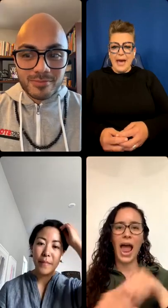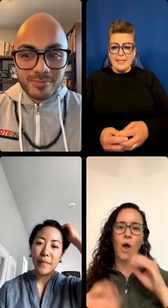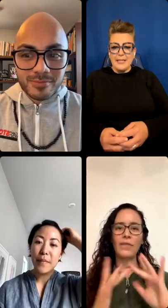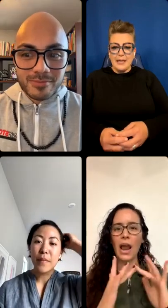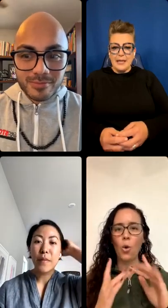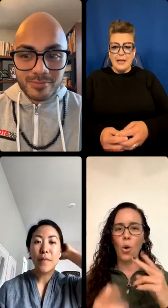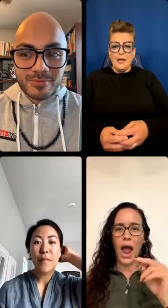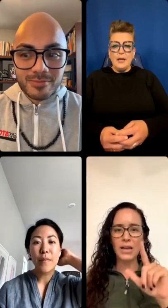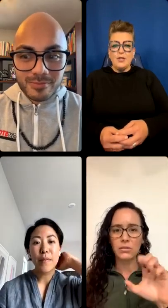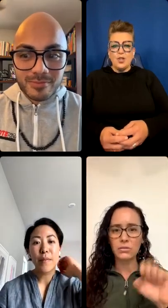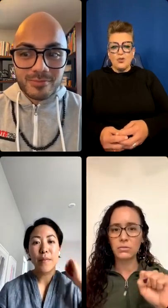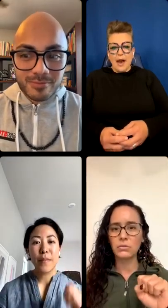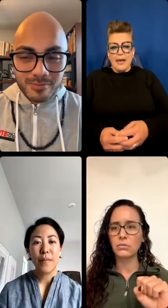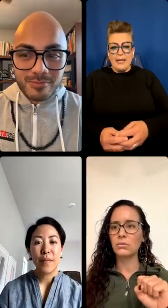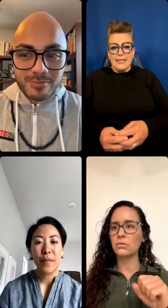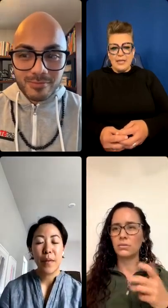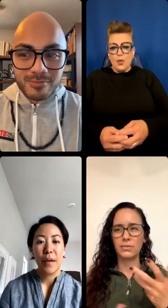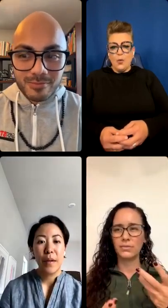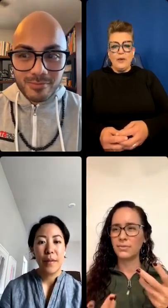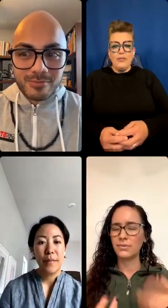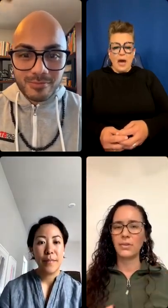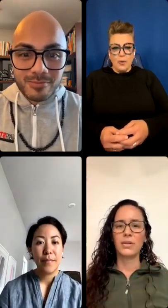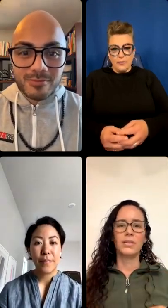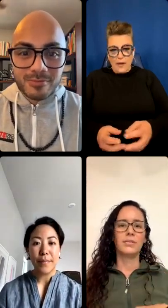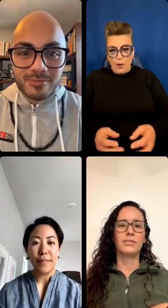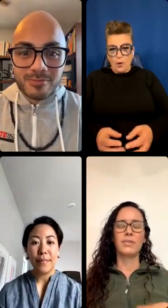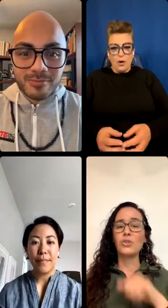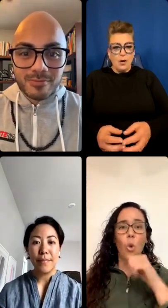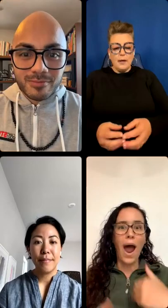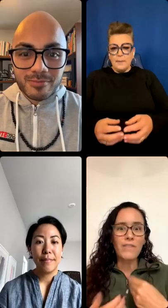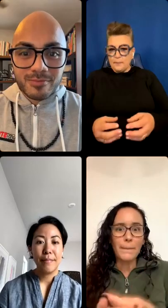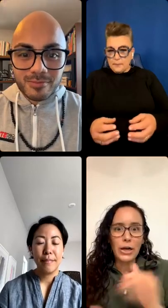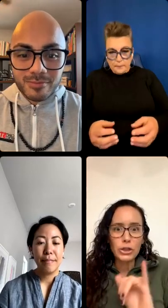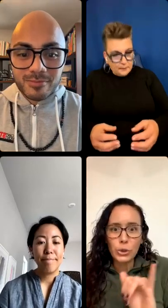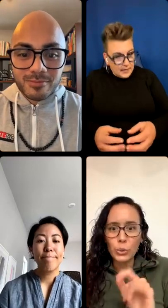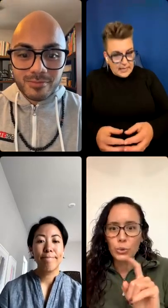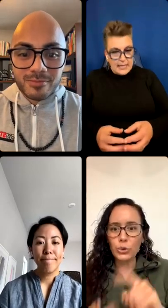the capacity to try and deal with out of network